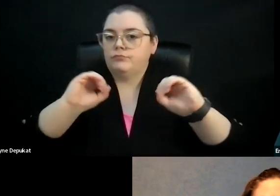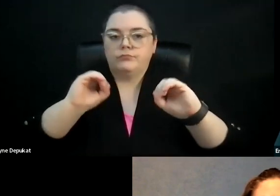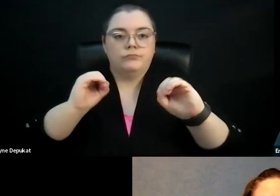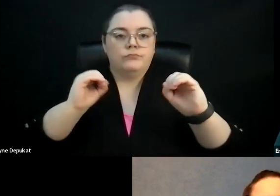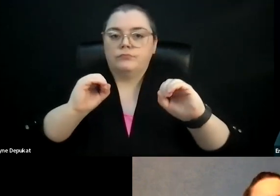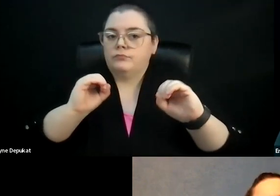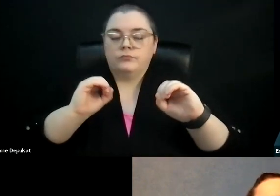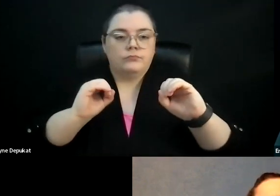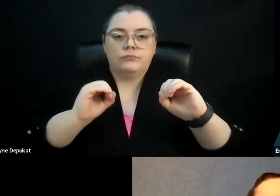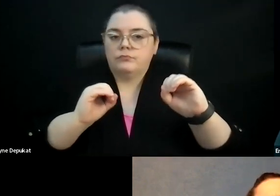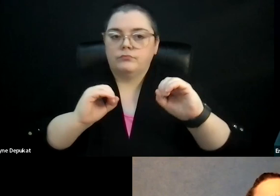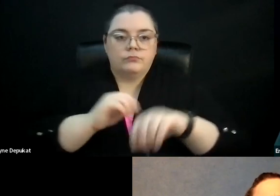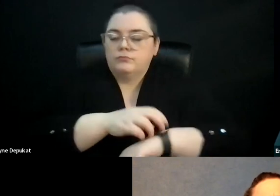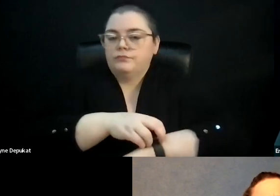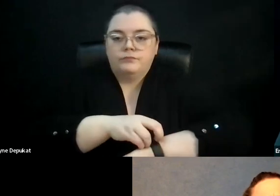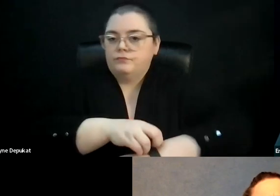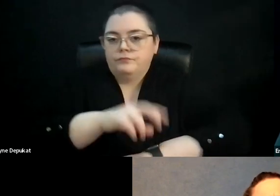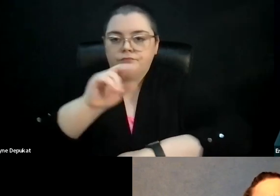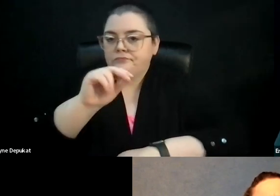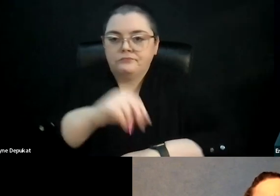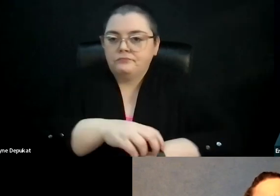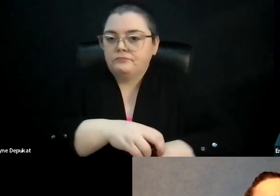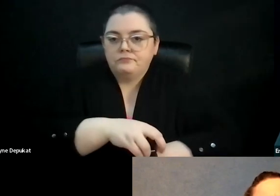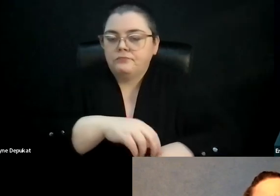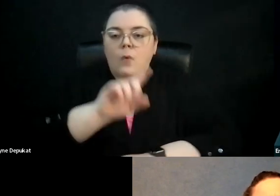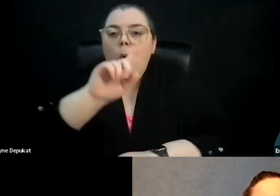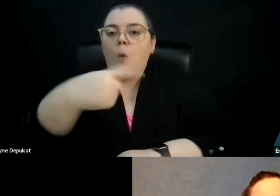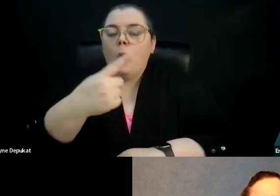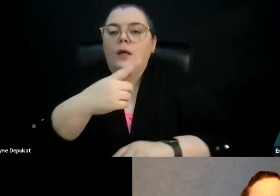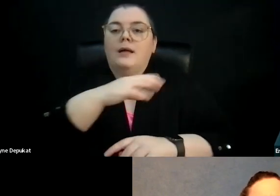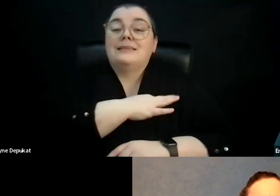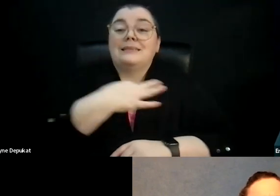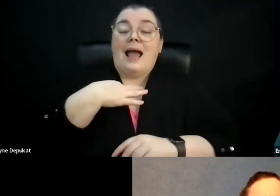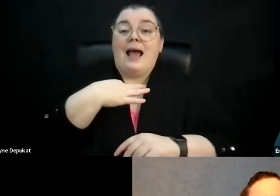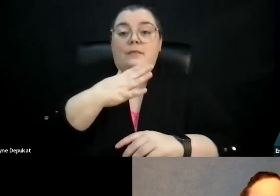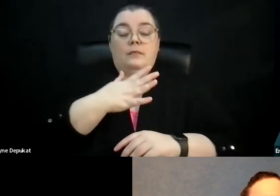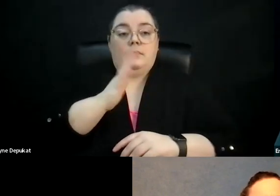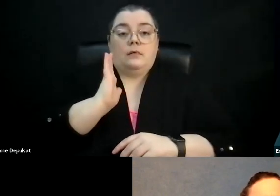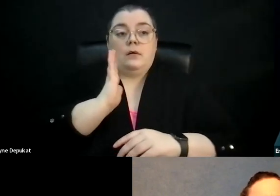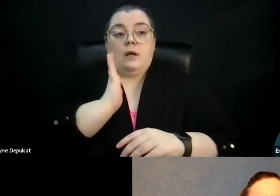commission staff on the work groups currently. There are no staff from the commission. So